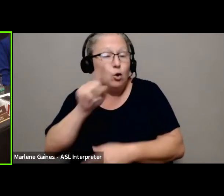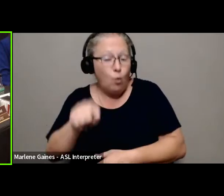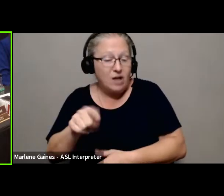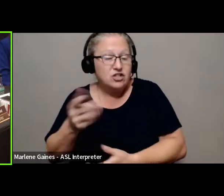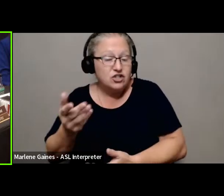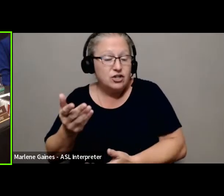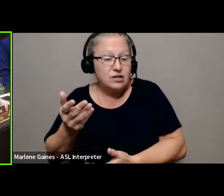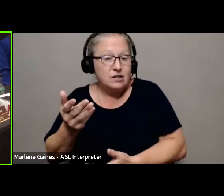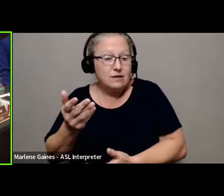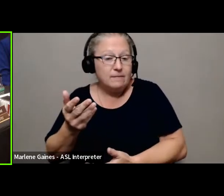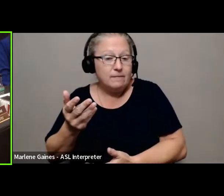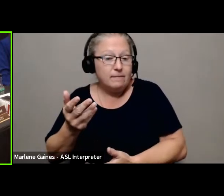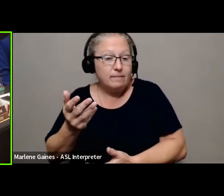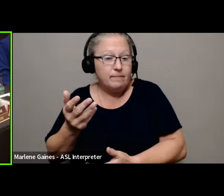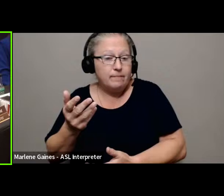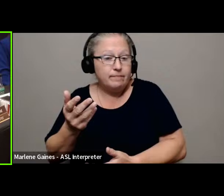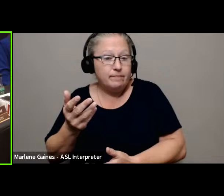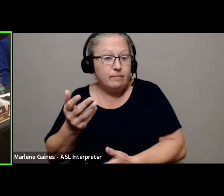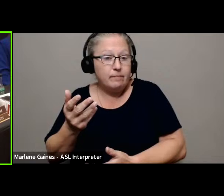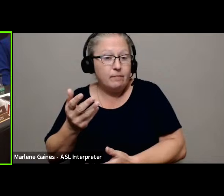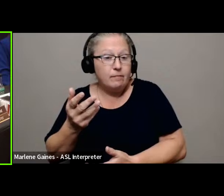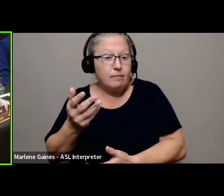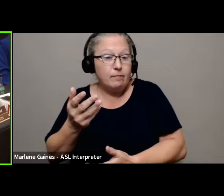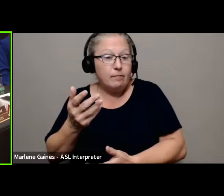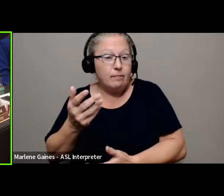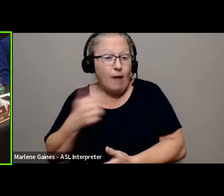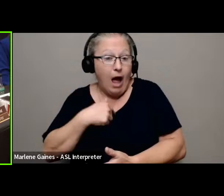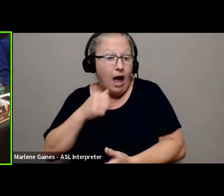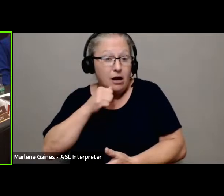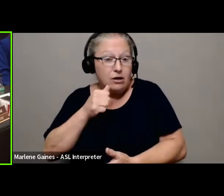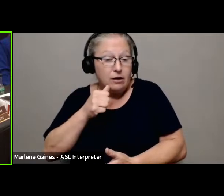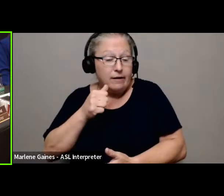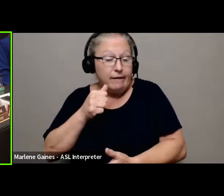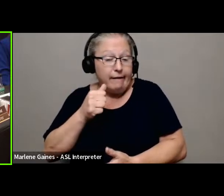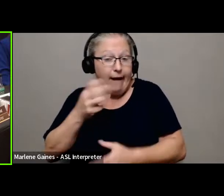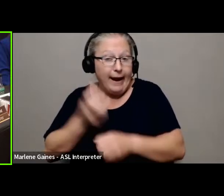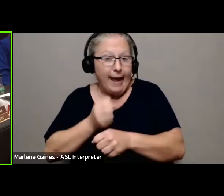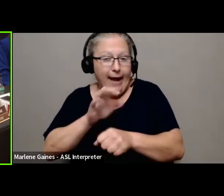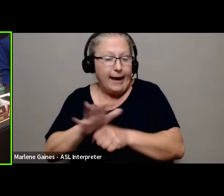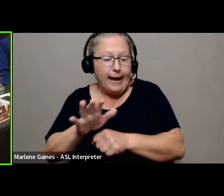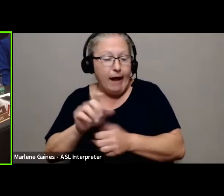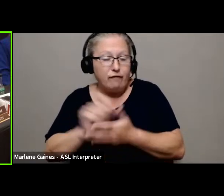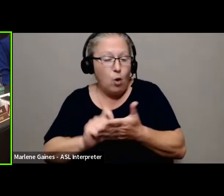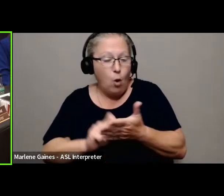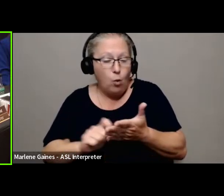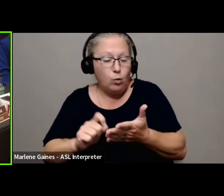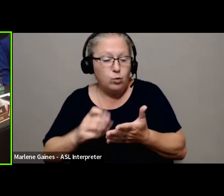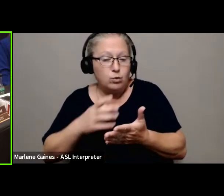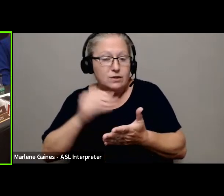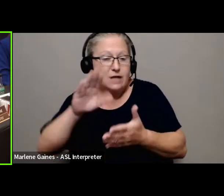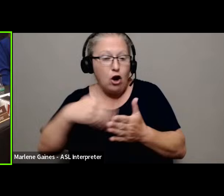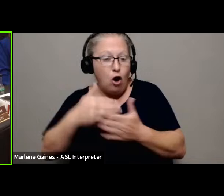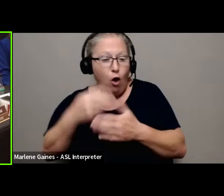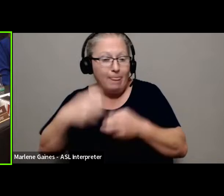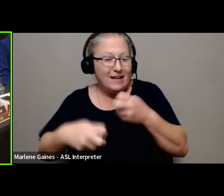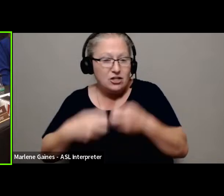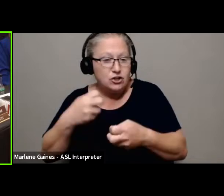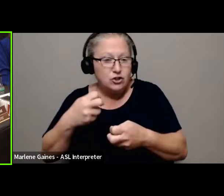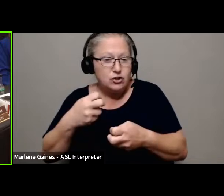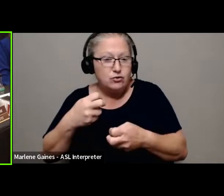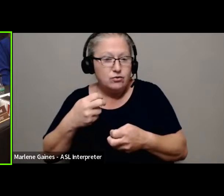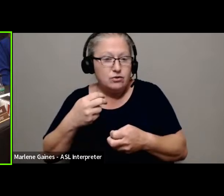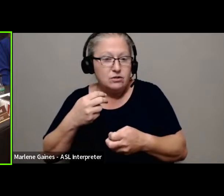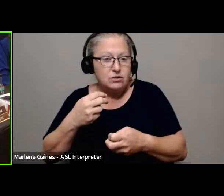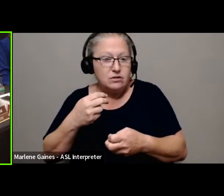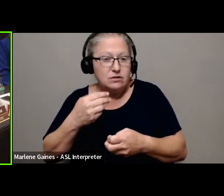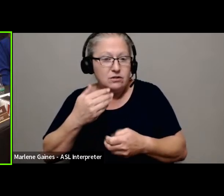question, along with, and I didn't get enough notes and all the issues. Thankfully,